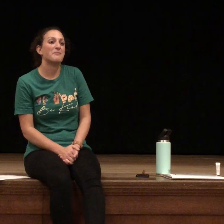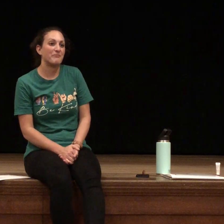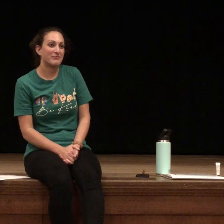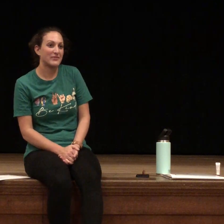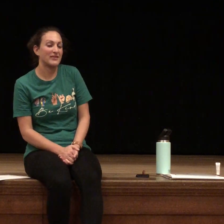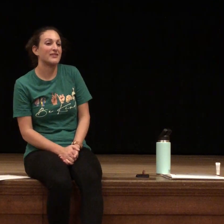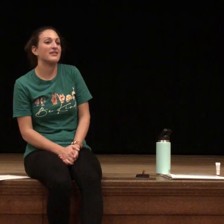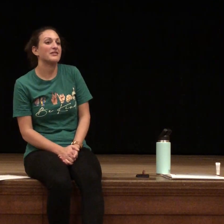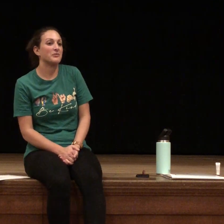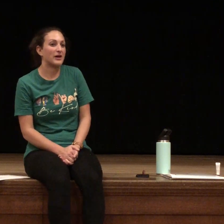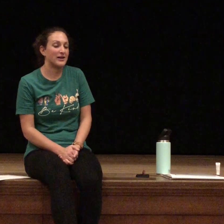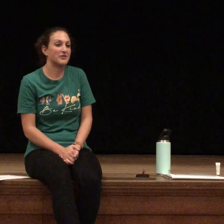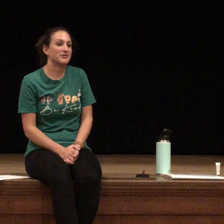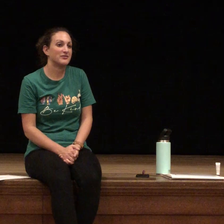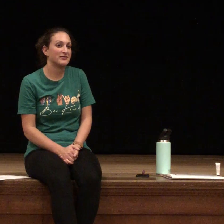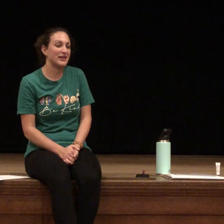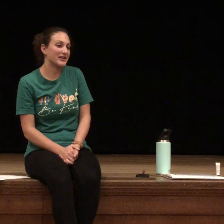domesticated, they're house cats now. Wow. Yeah. No.